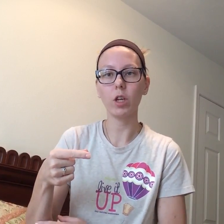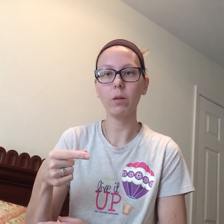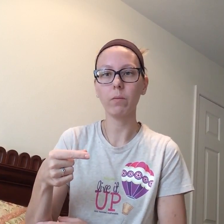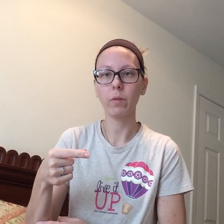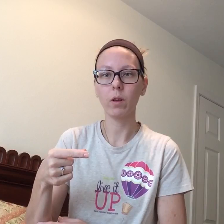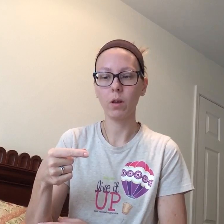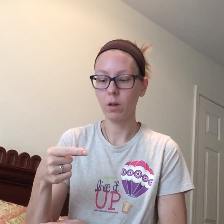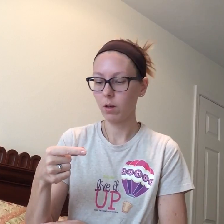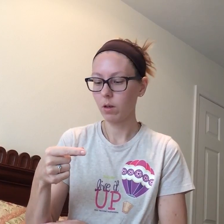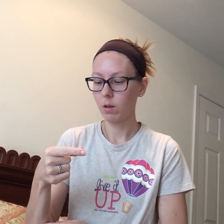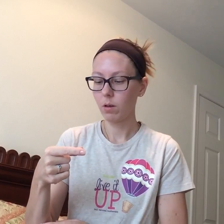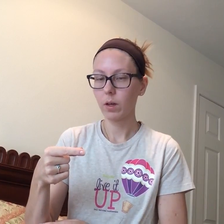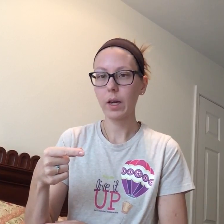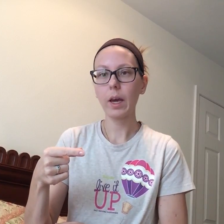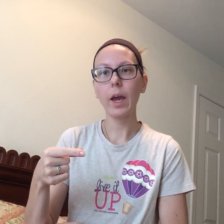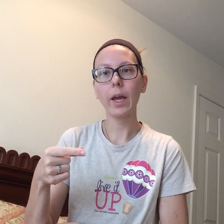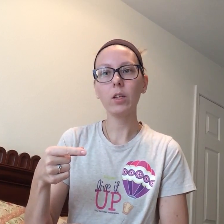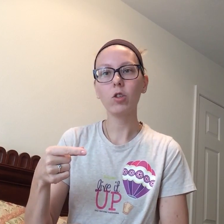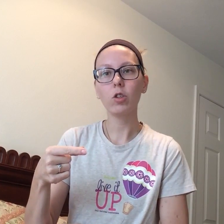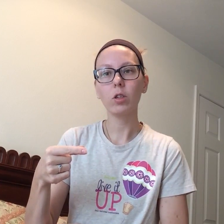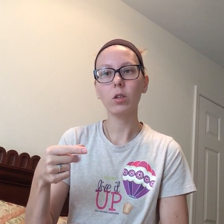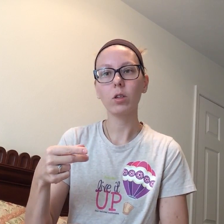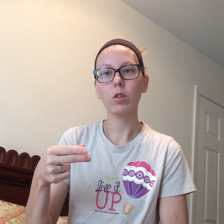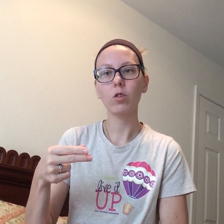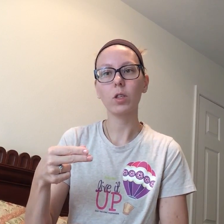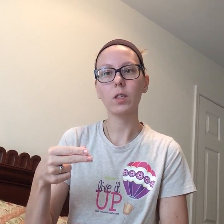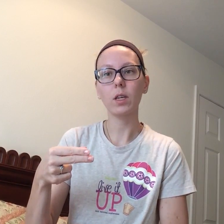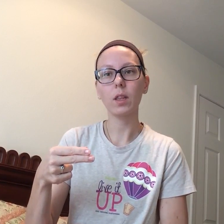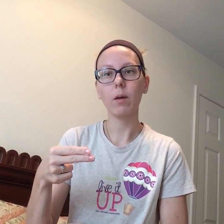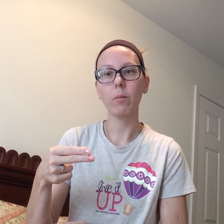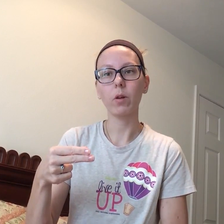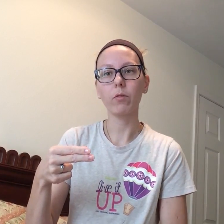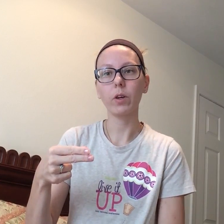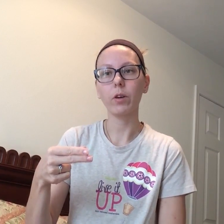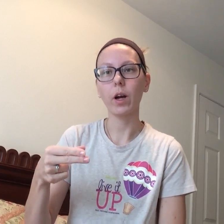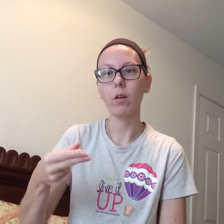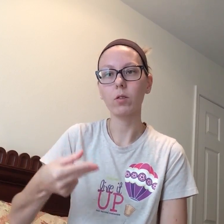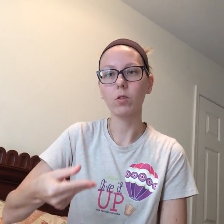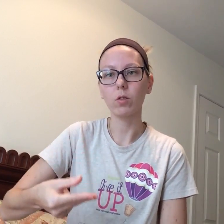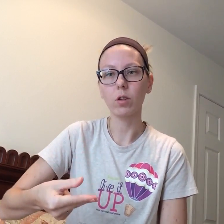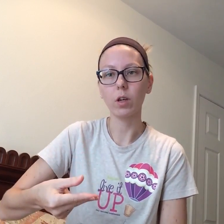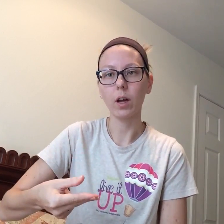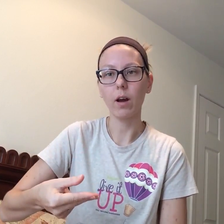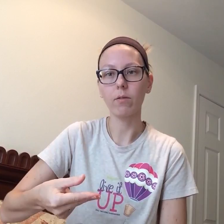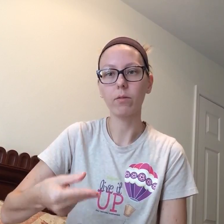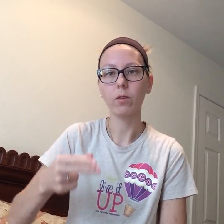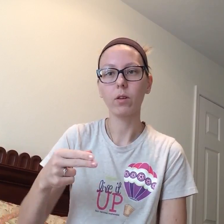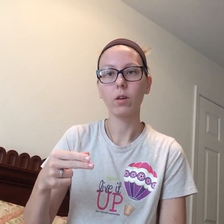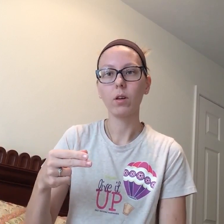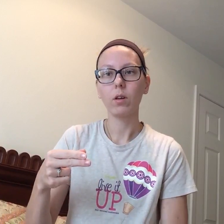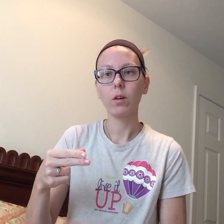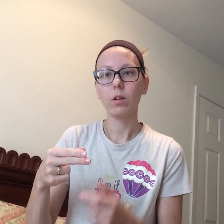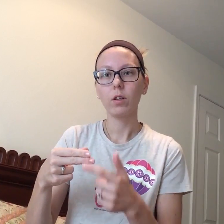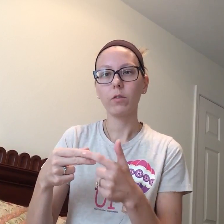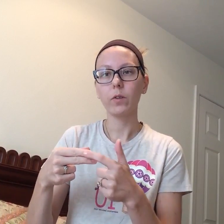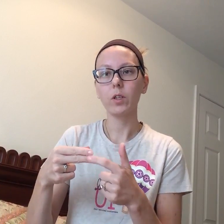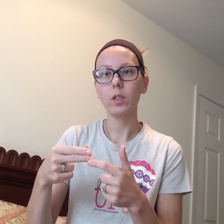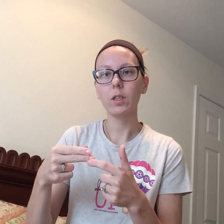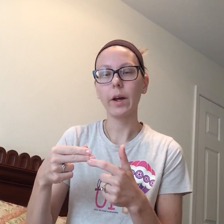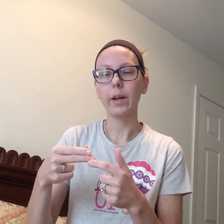G. Okay, H, you just stick that middle finger out. So you're going to have your first, second,